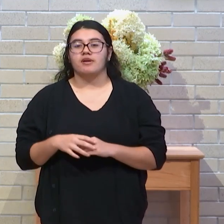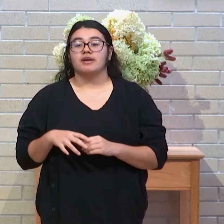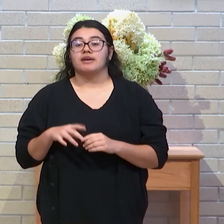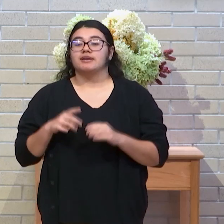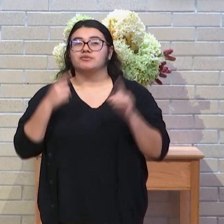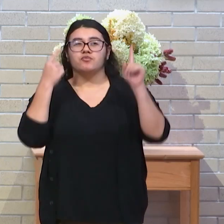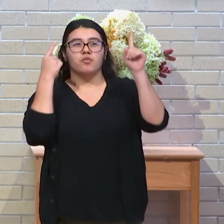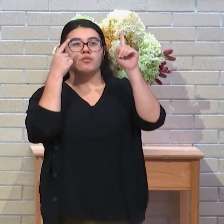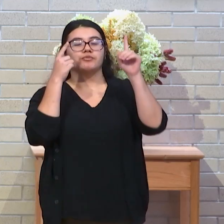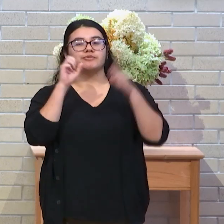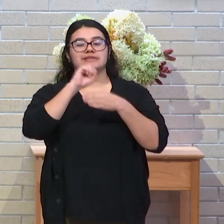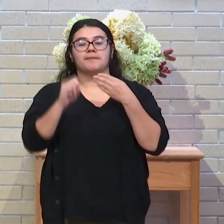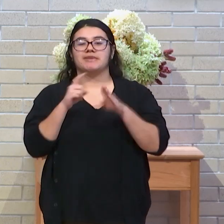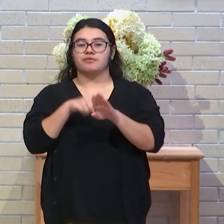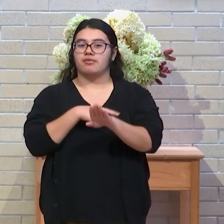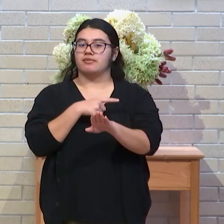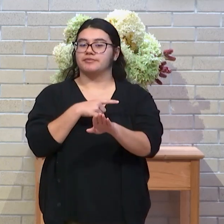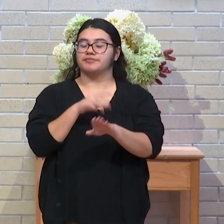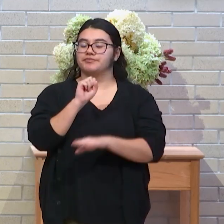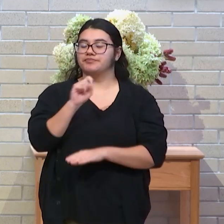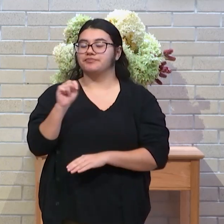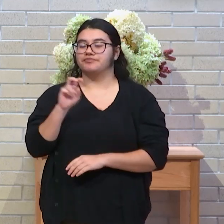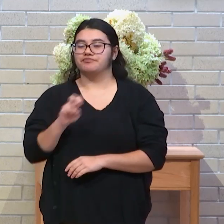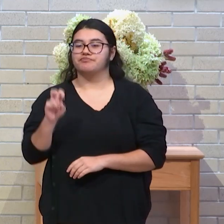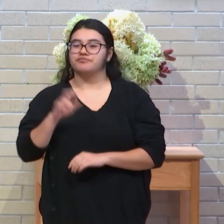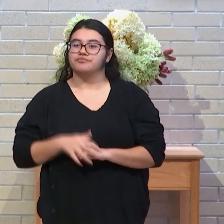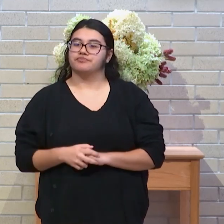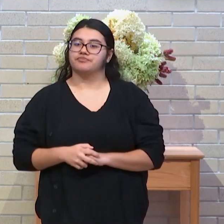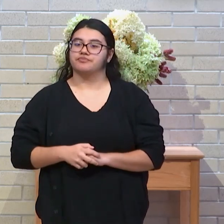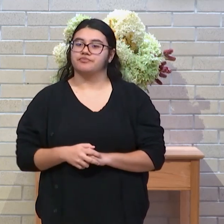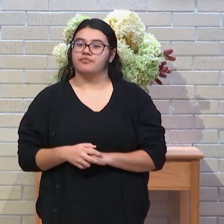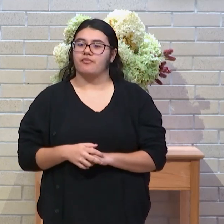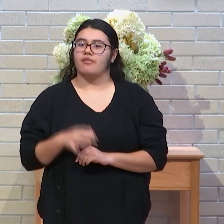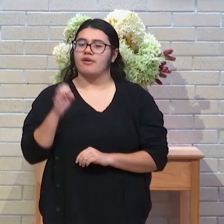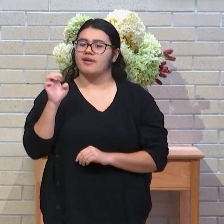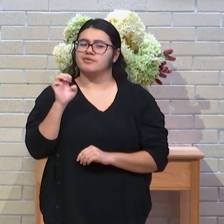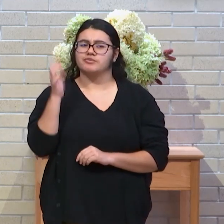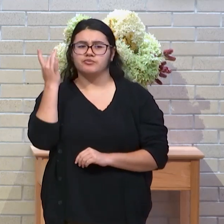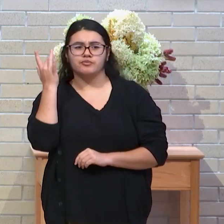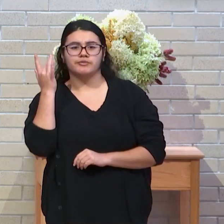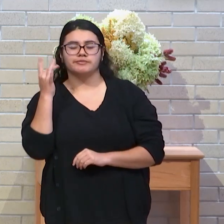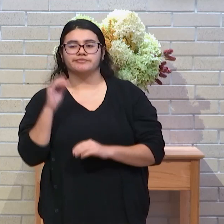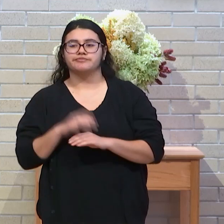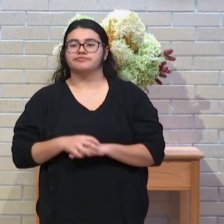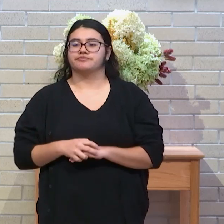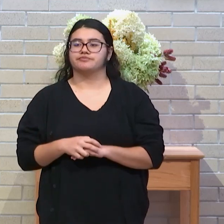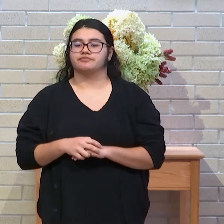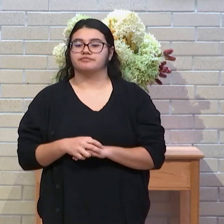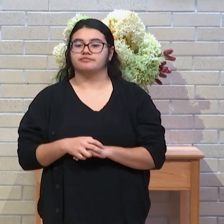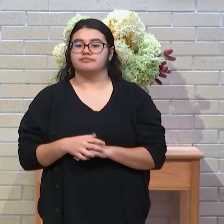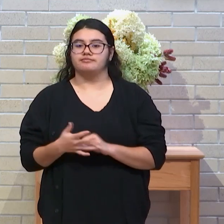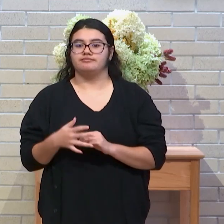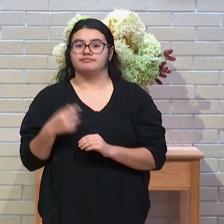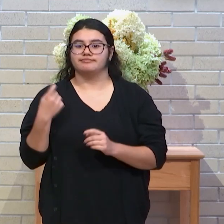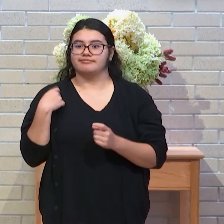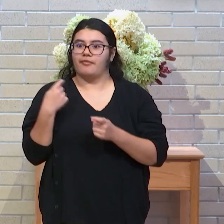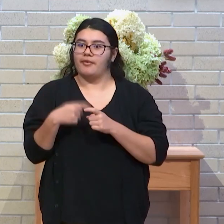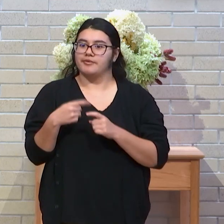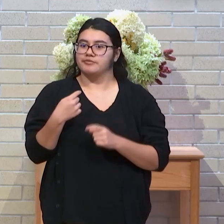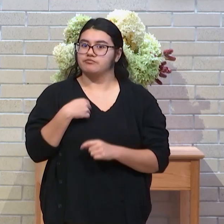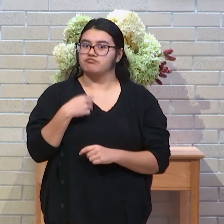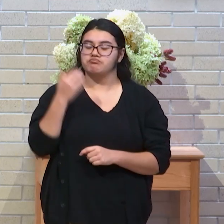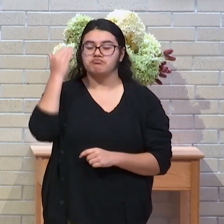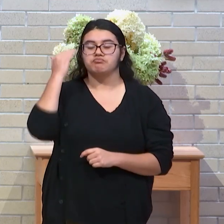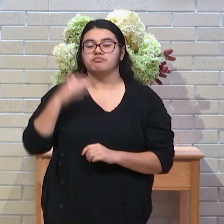decision to choose Ecuador specifically wasn't super hard because I have a Spanish minor and I really wanted to stretch my language abilities with immersion.